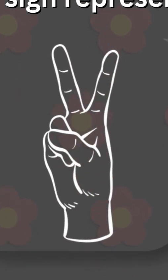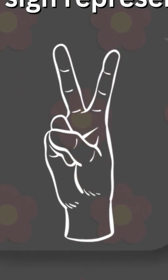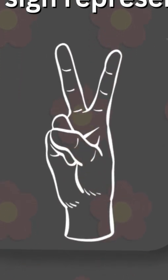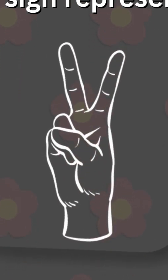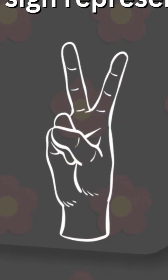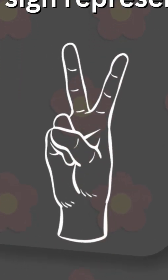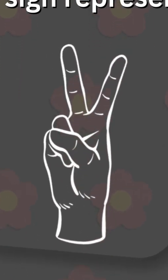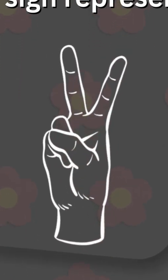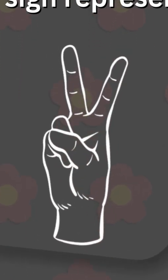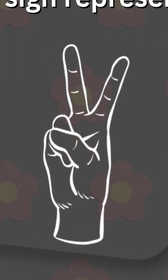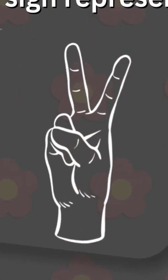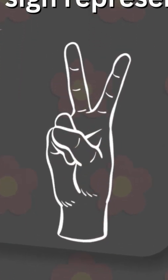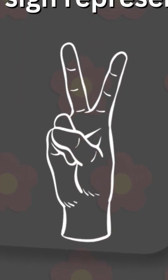It looks like the letter V.